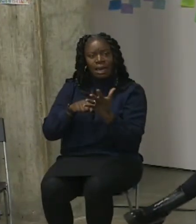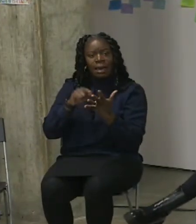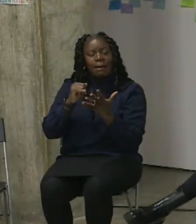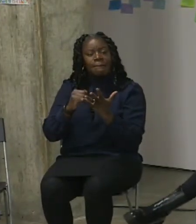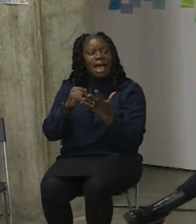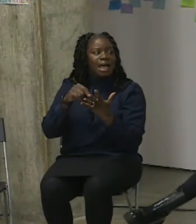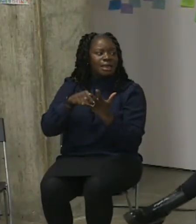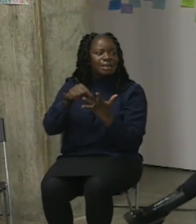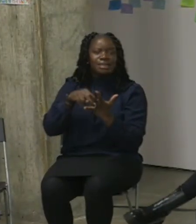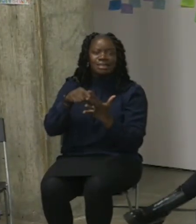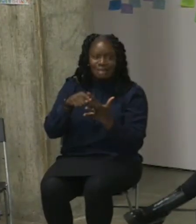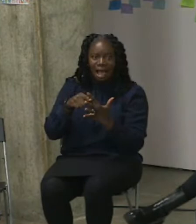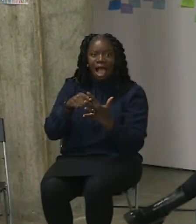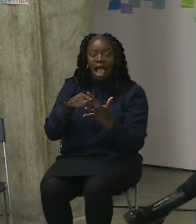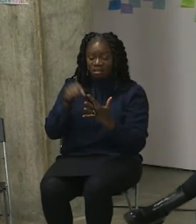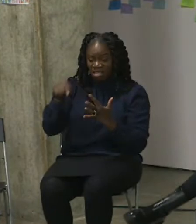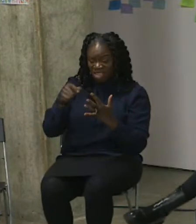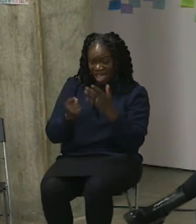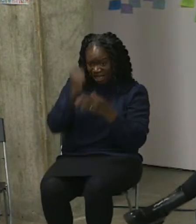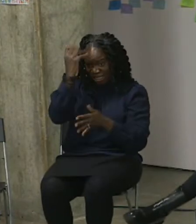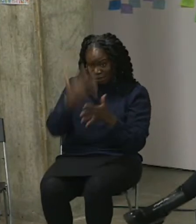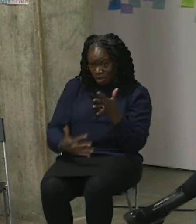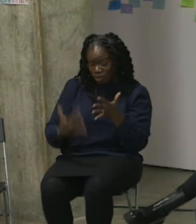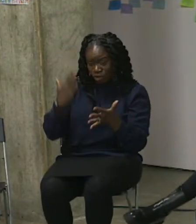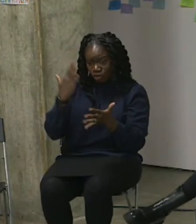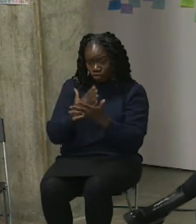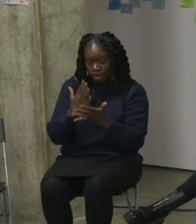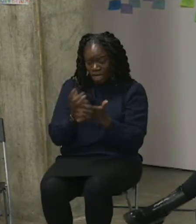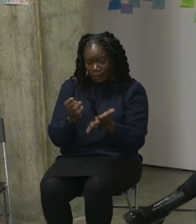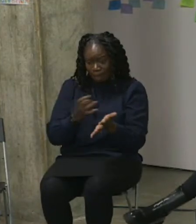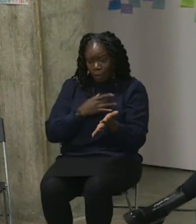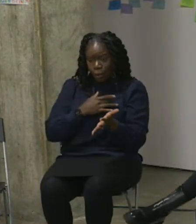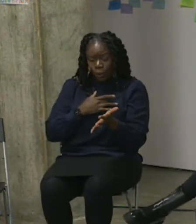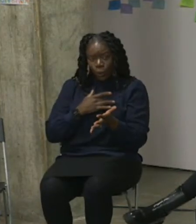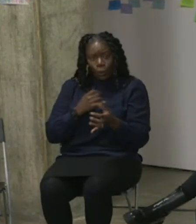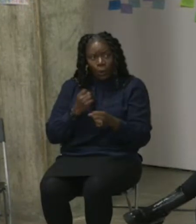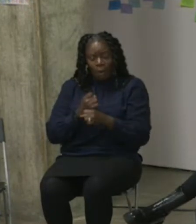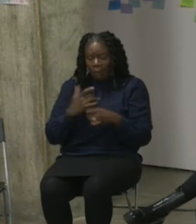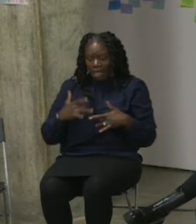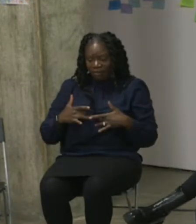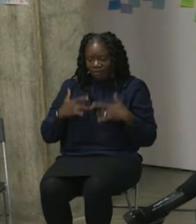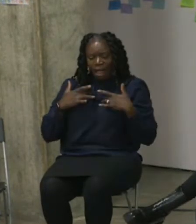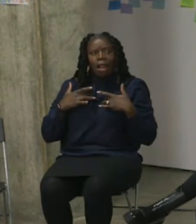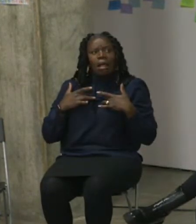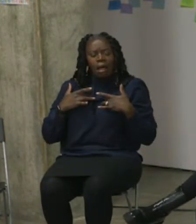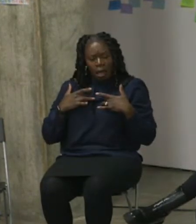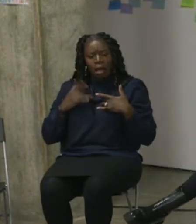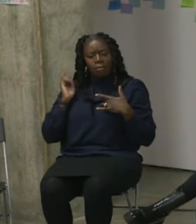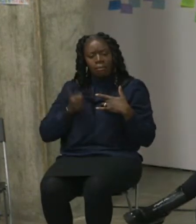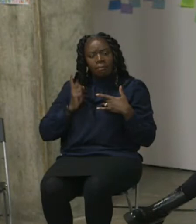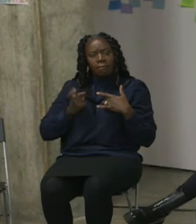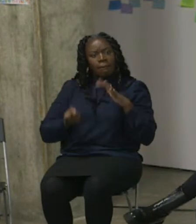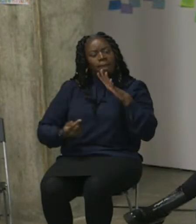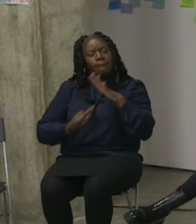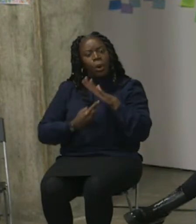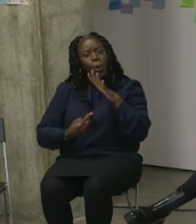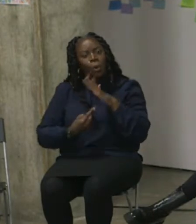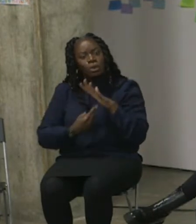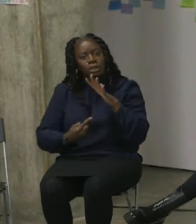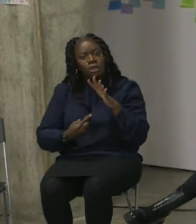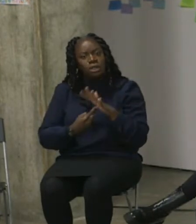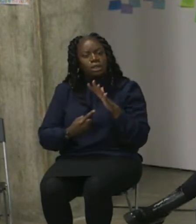in both of those spaces really brought out the importance of just that kind